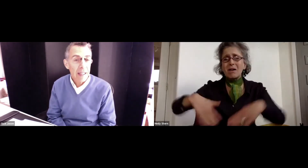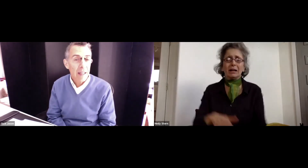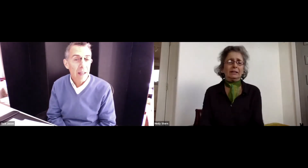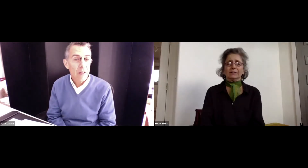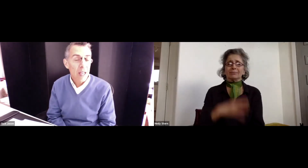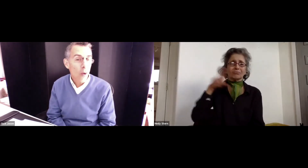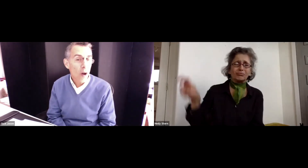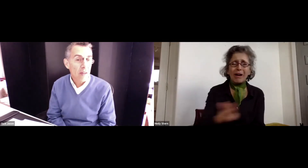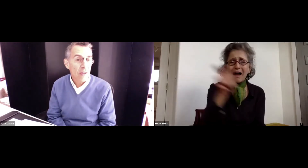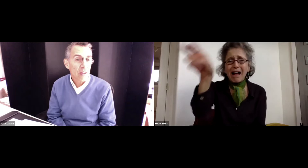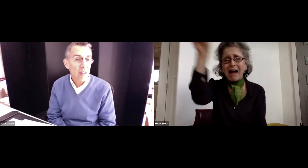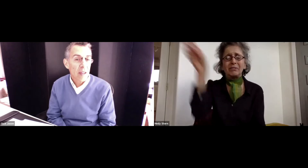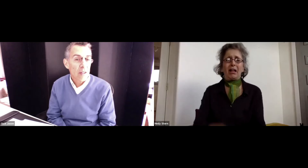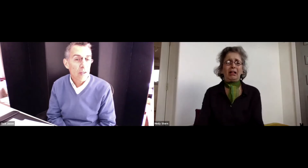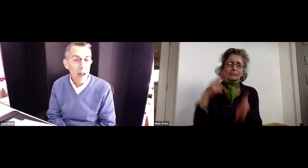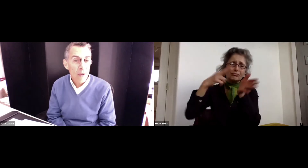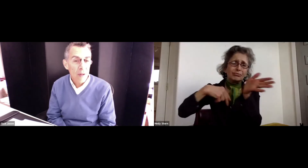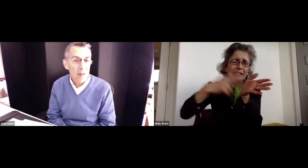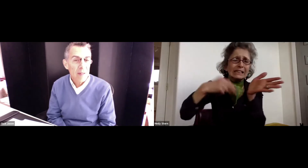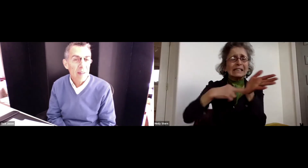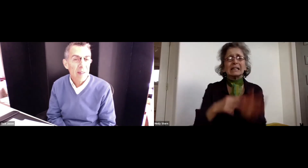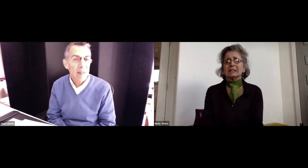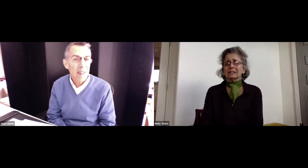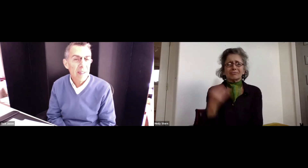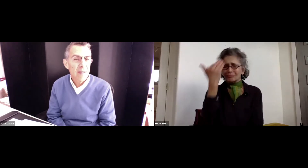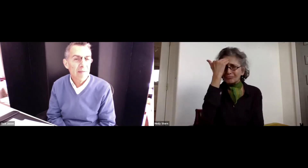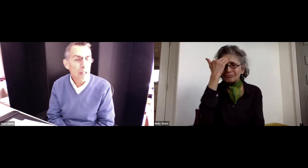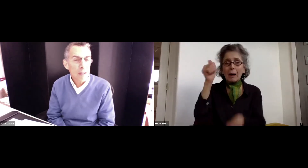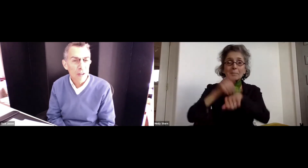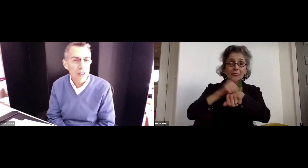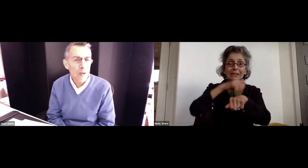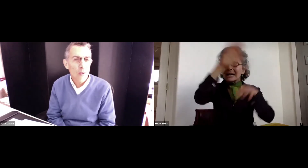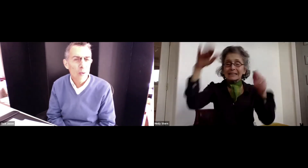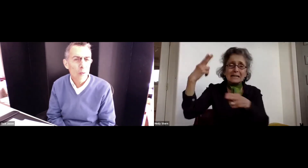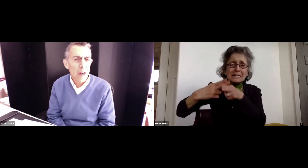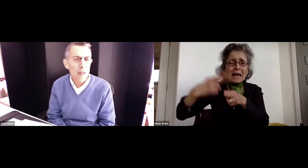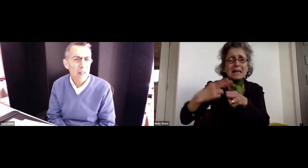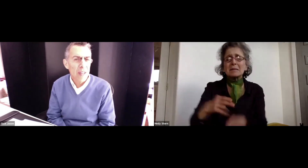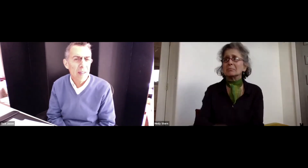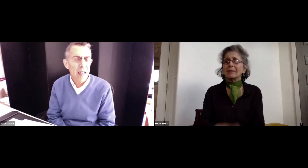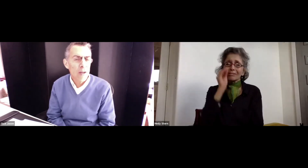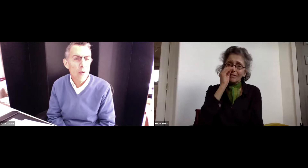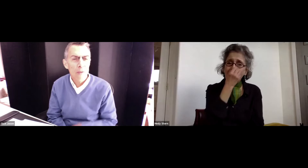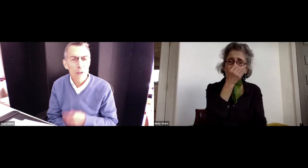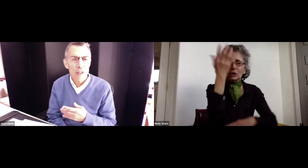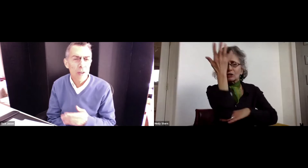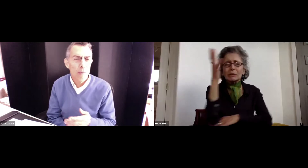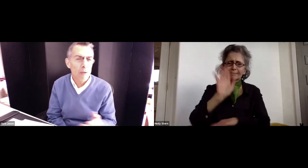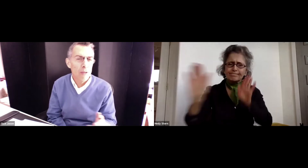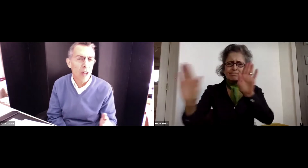or take walks, travel, and research, do whatever it is. They knew every single mountaintop's name.